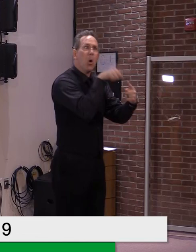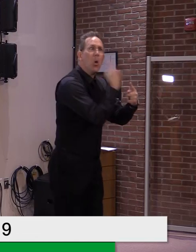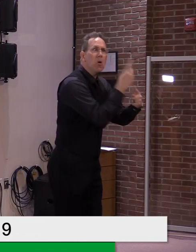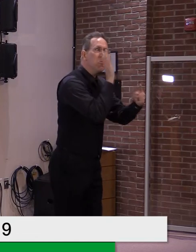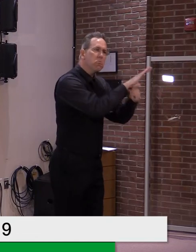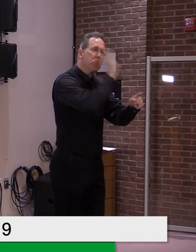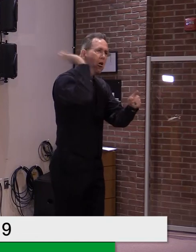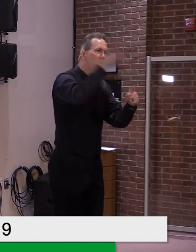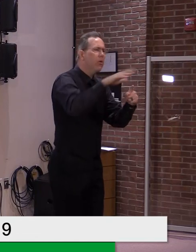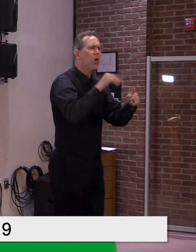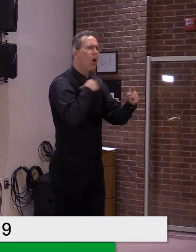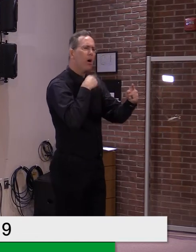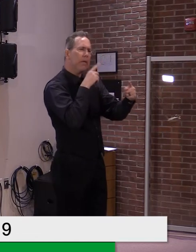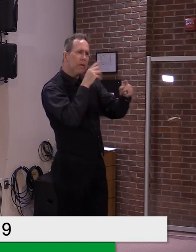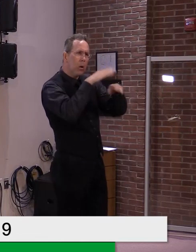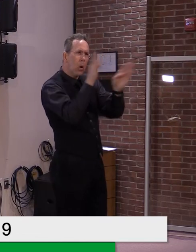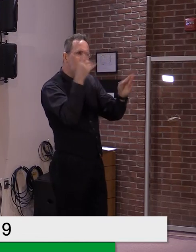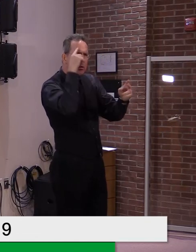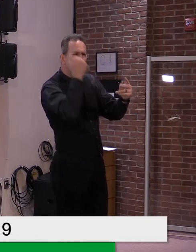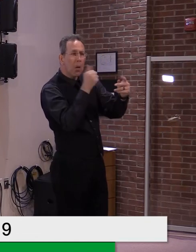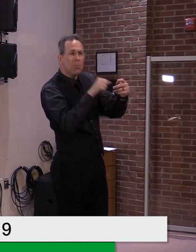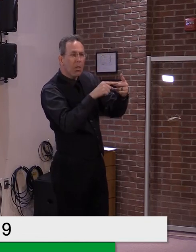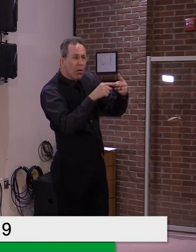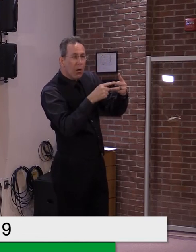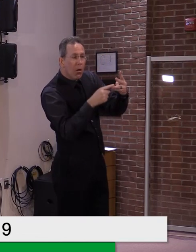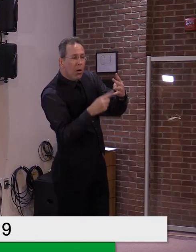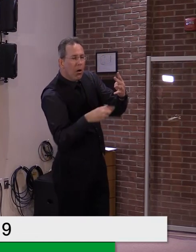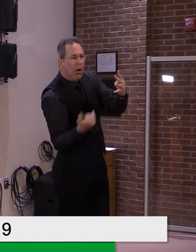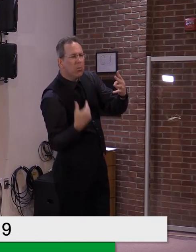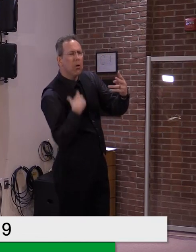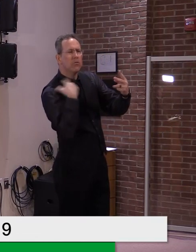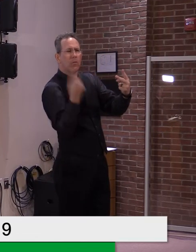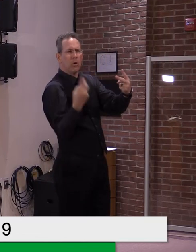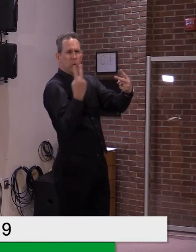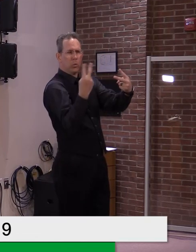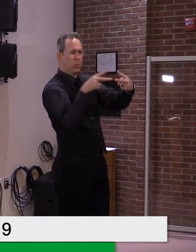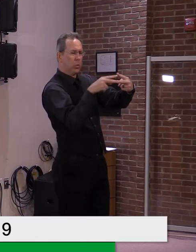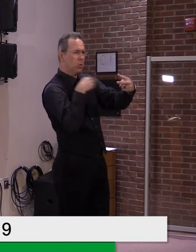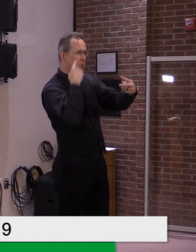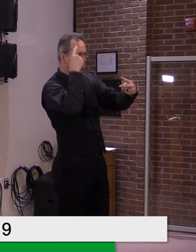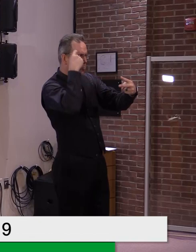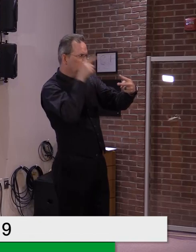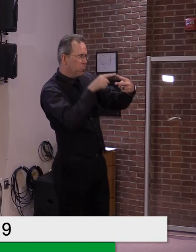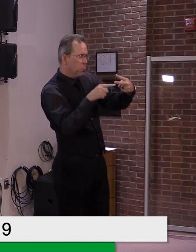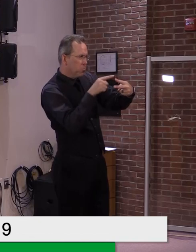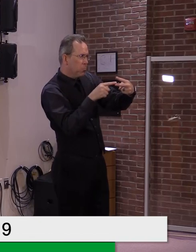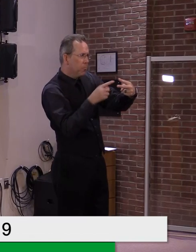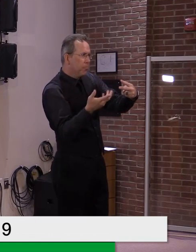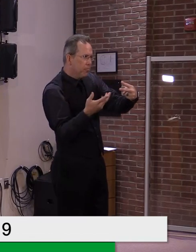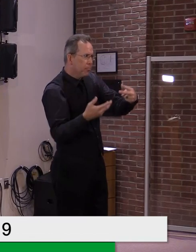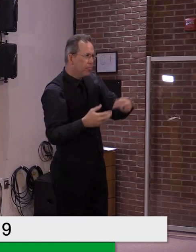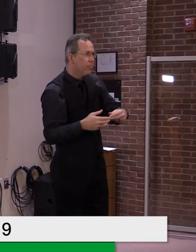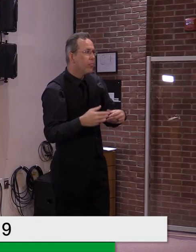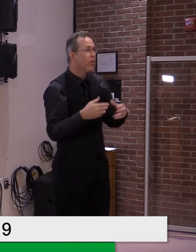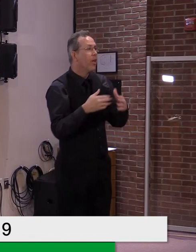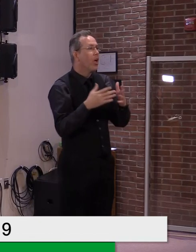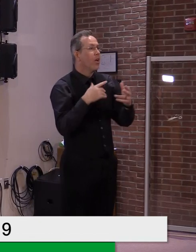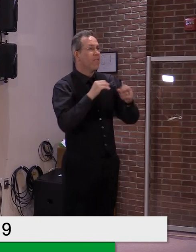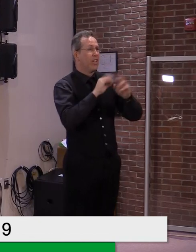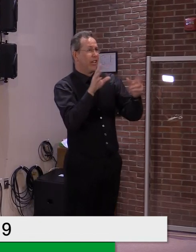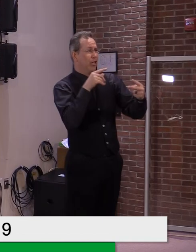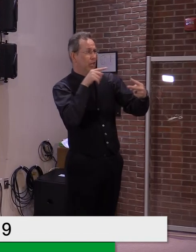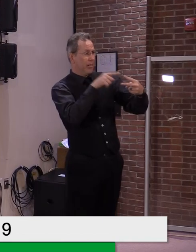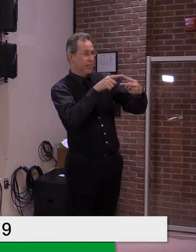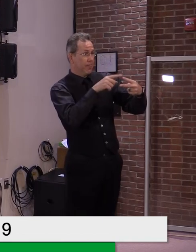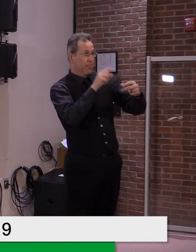this could be incorrect as we were putting out there, but I wanted to make sure that I was open and honest and telling you what